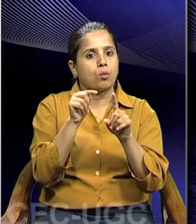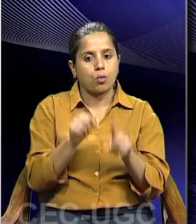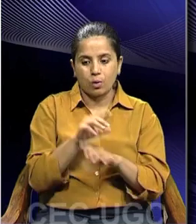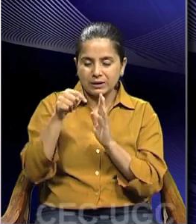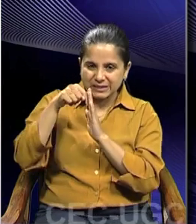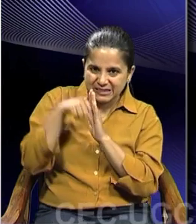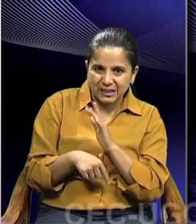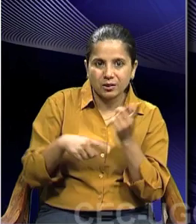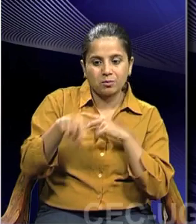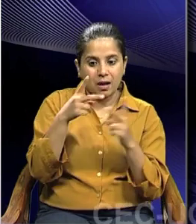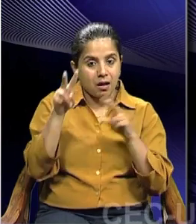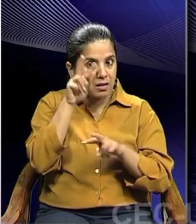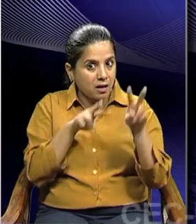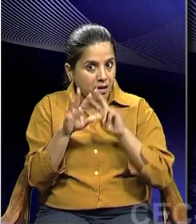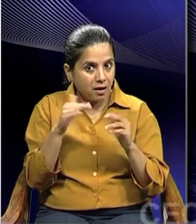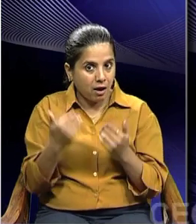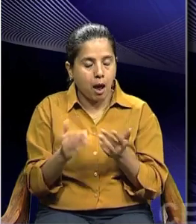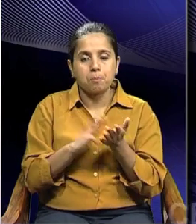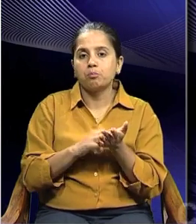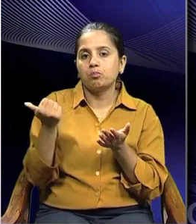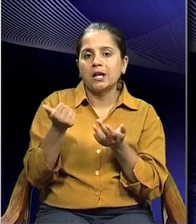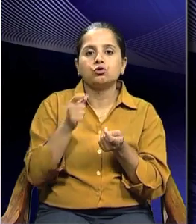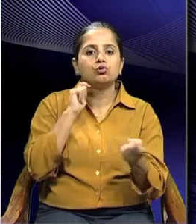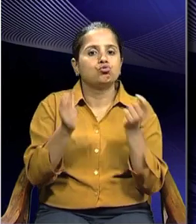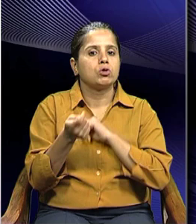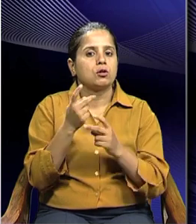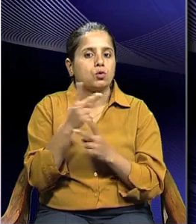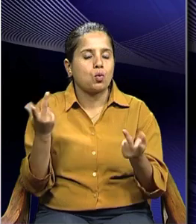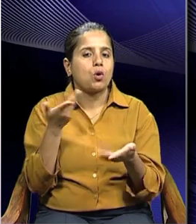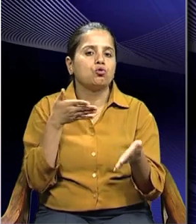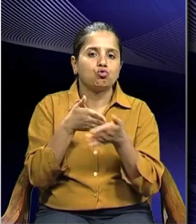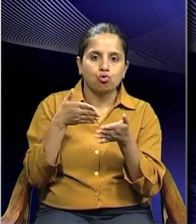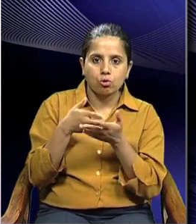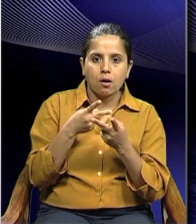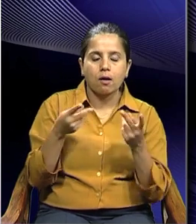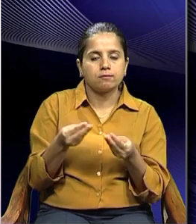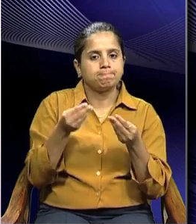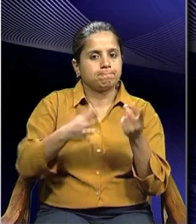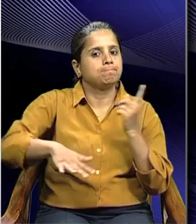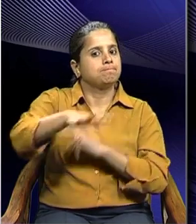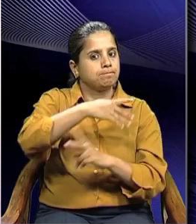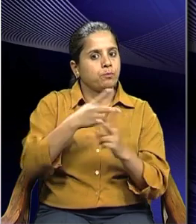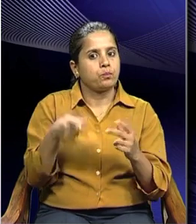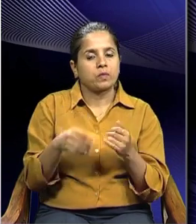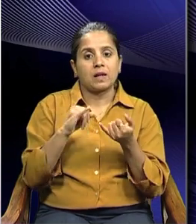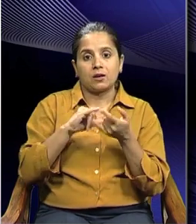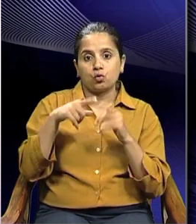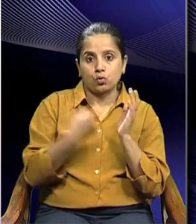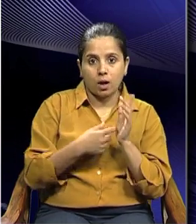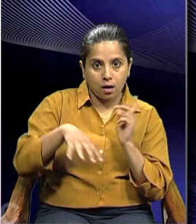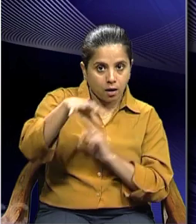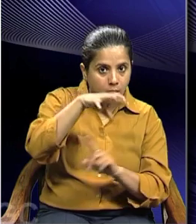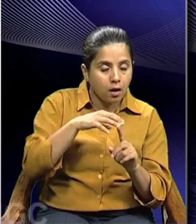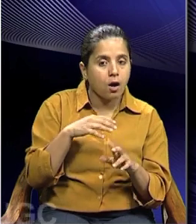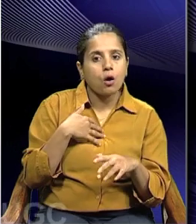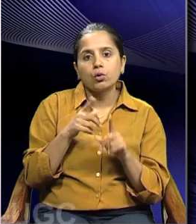in-depth analysis of the managerial changes and challenges of a given sector, the sector or industry for which we are